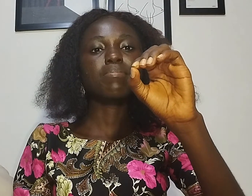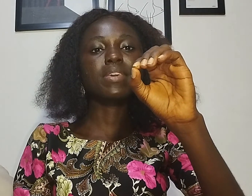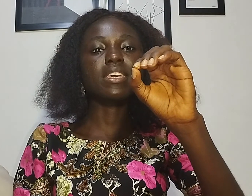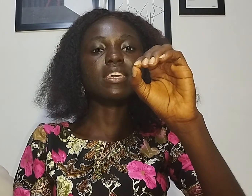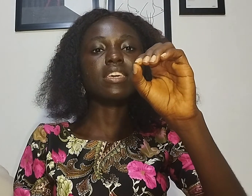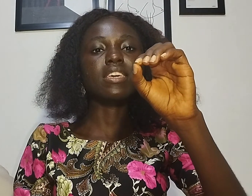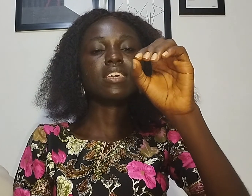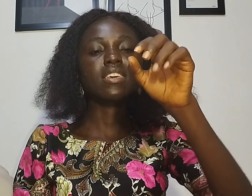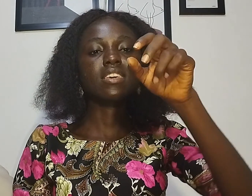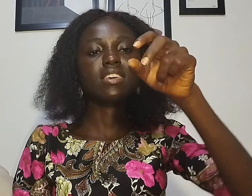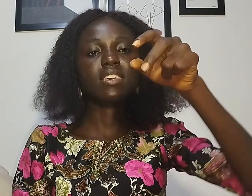P.